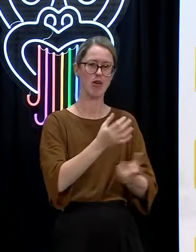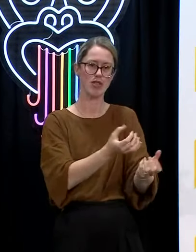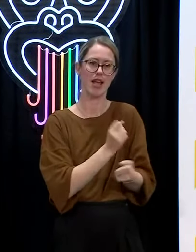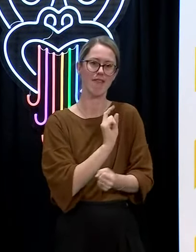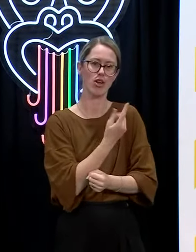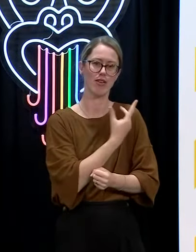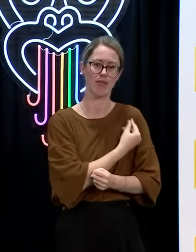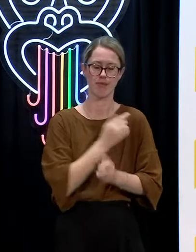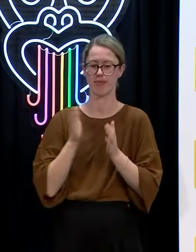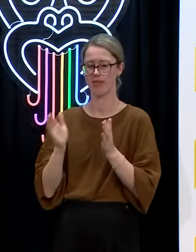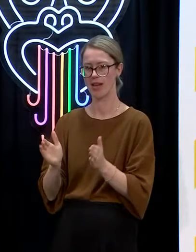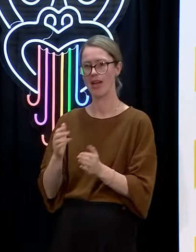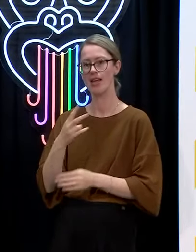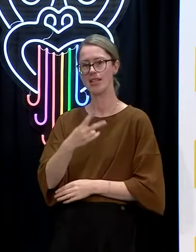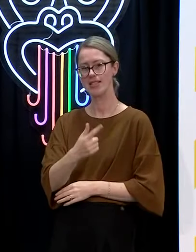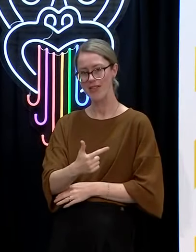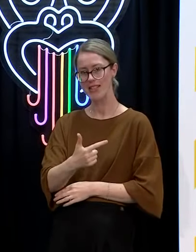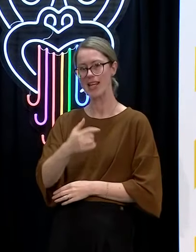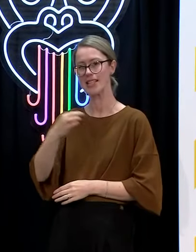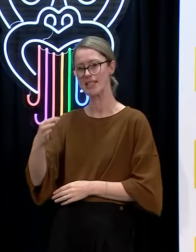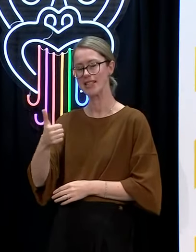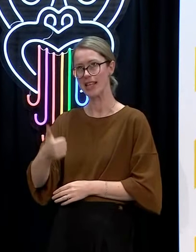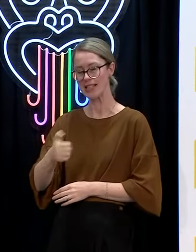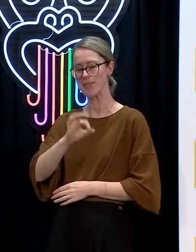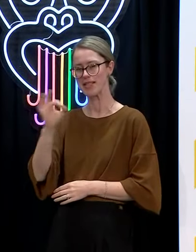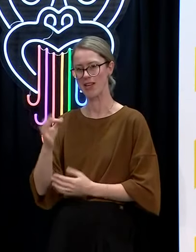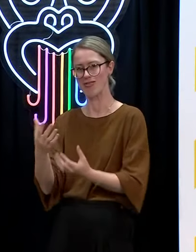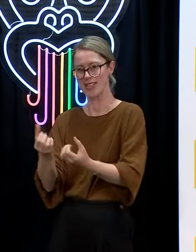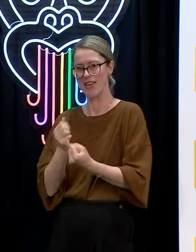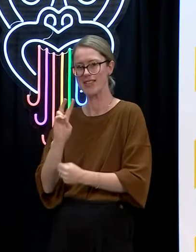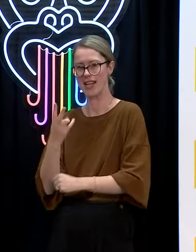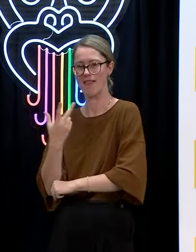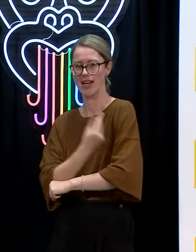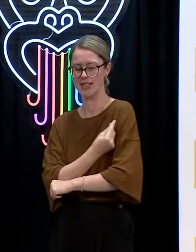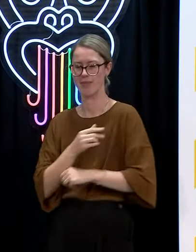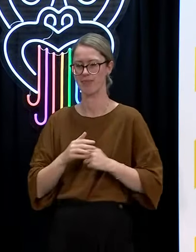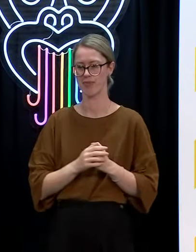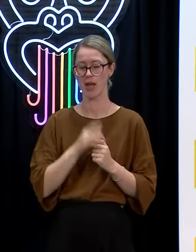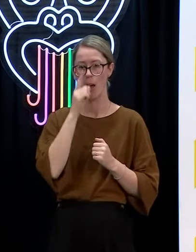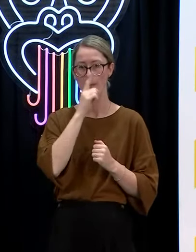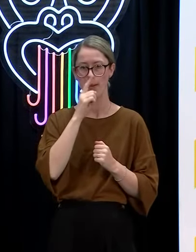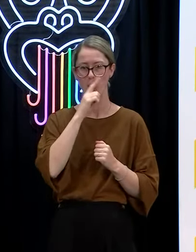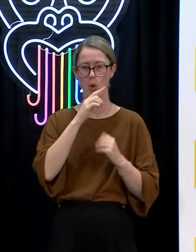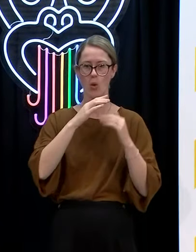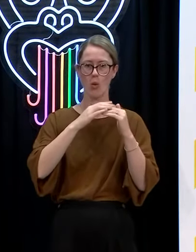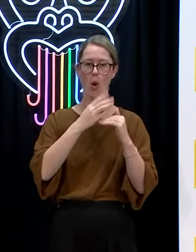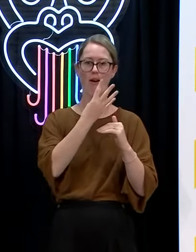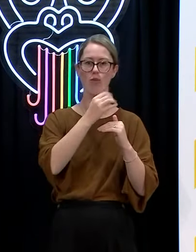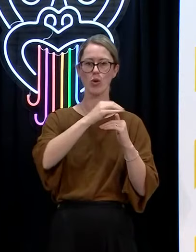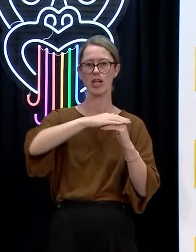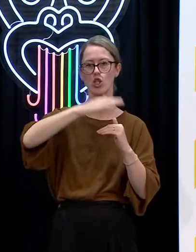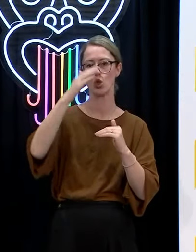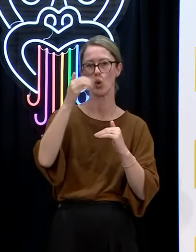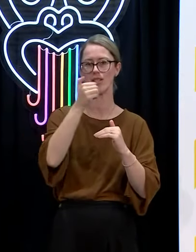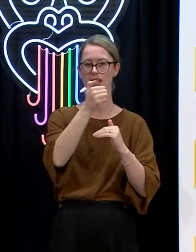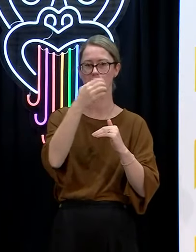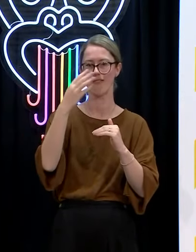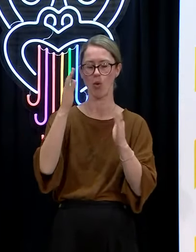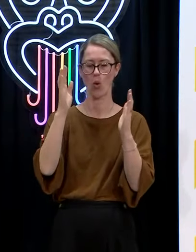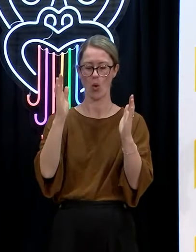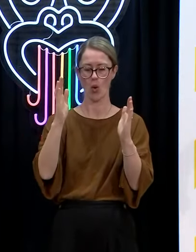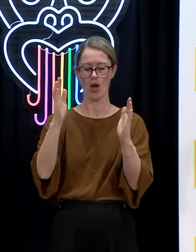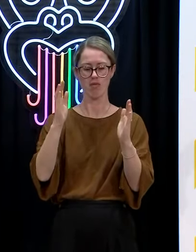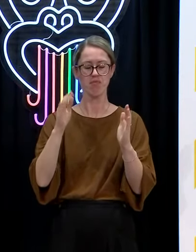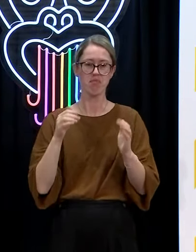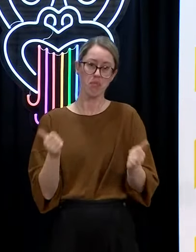first dose, and 76% have had their second dose. For those aged between 40 to 64, those numbers are